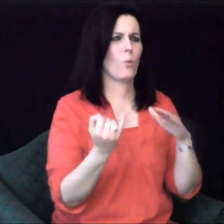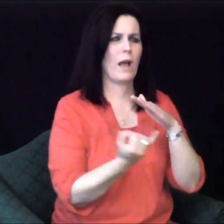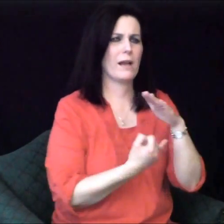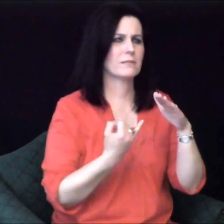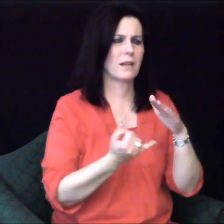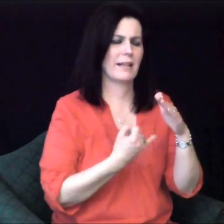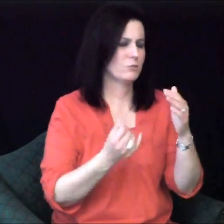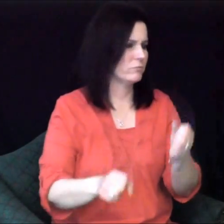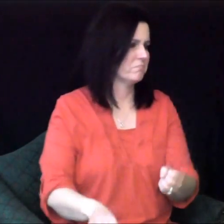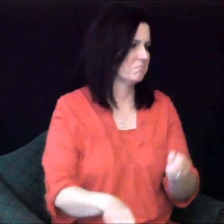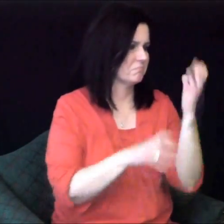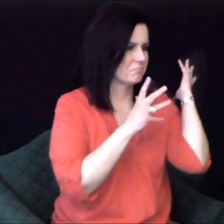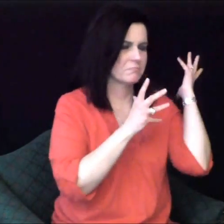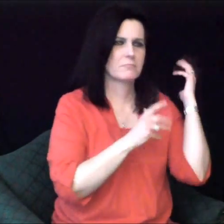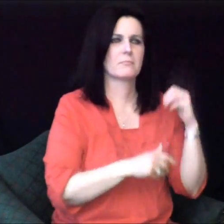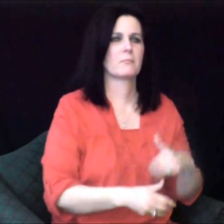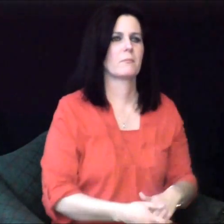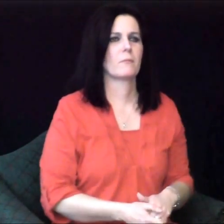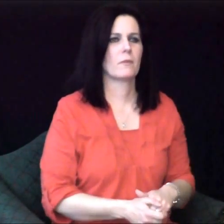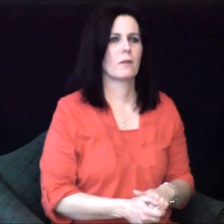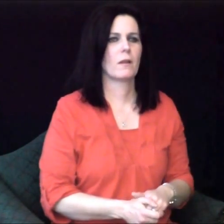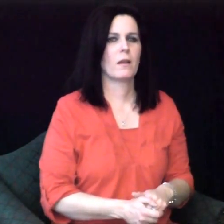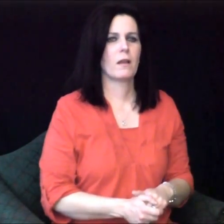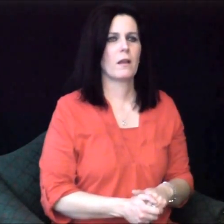no isolation. It goes away.